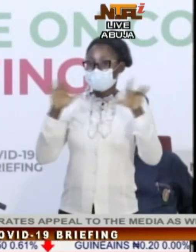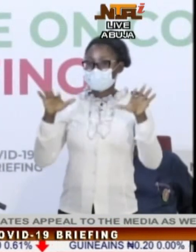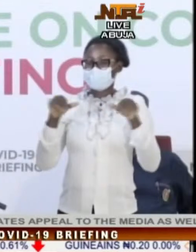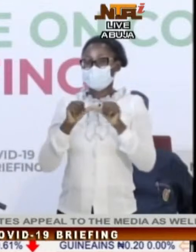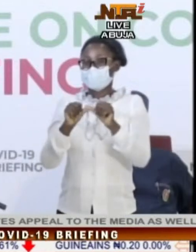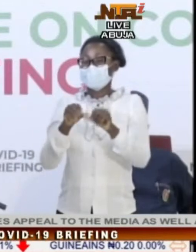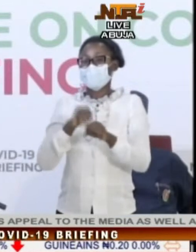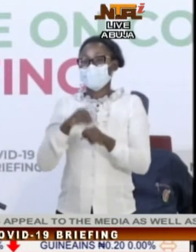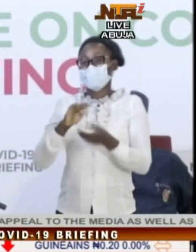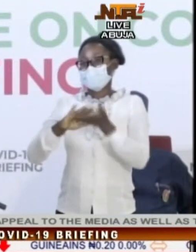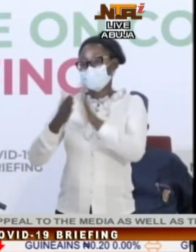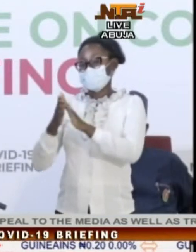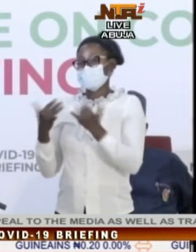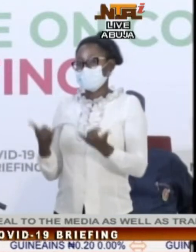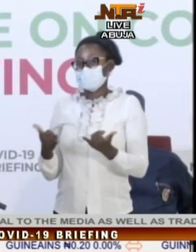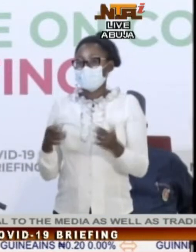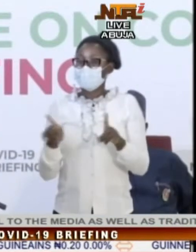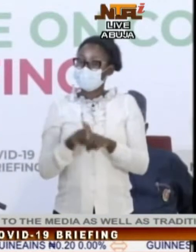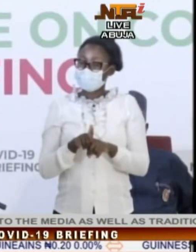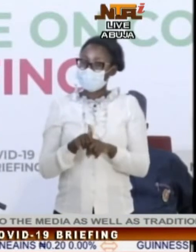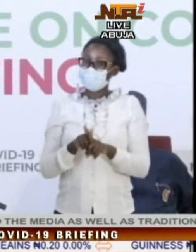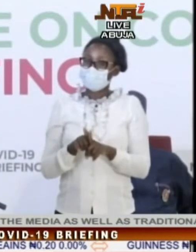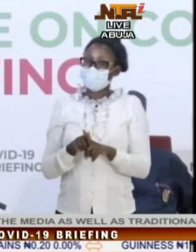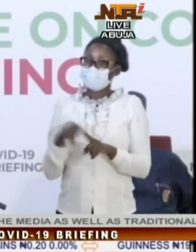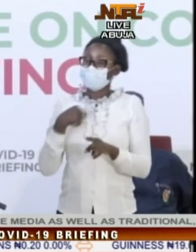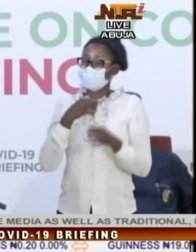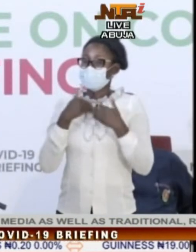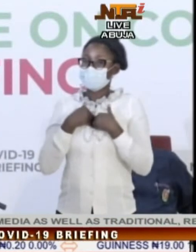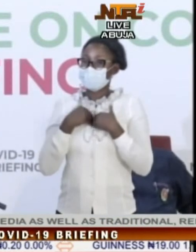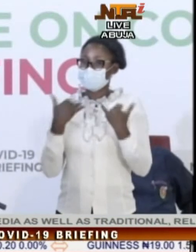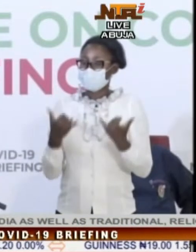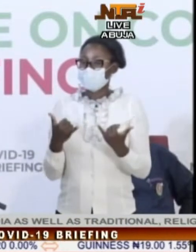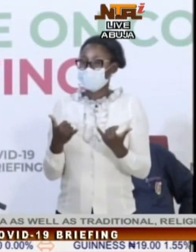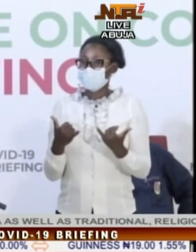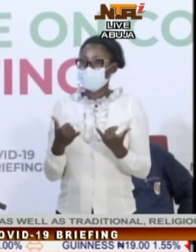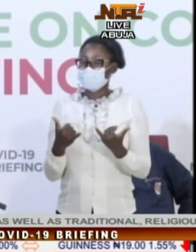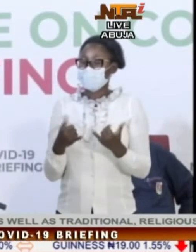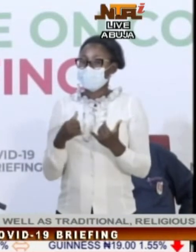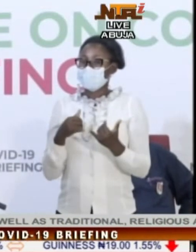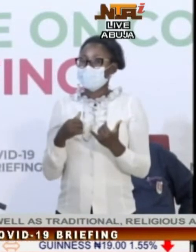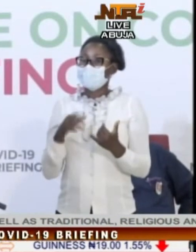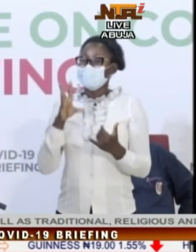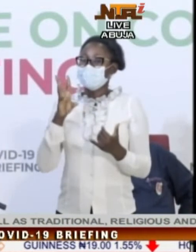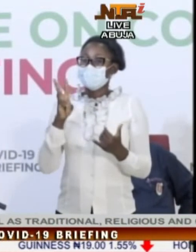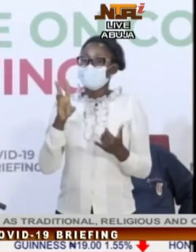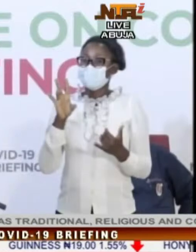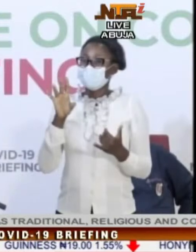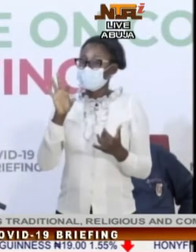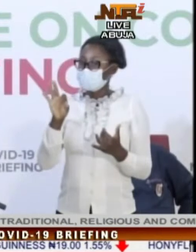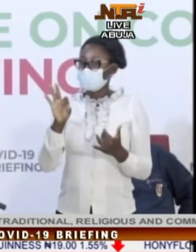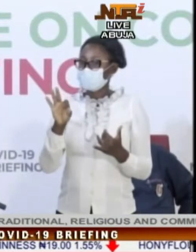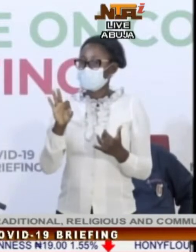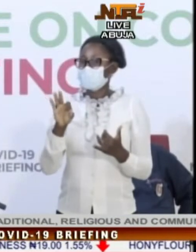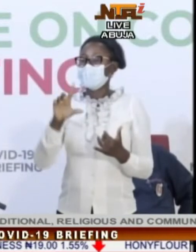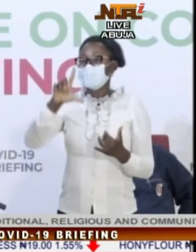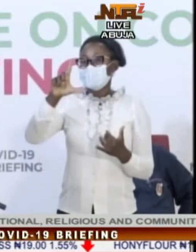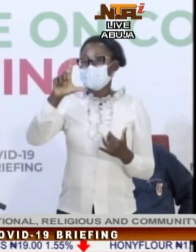communities. So we have now at least 69 public health molecular